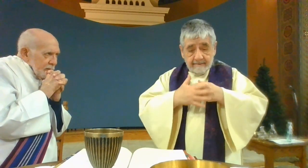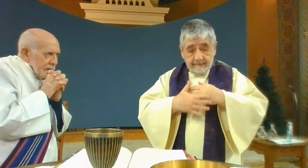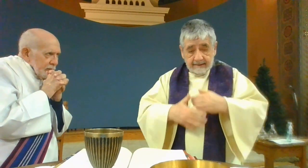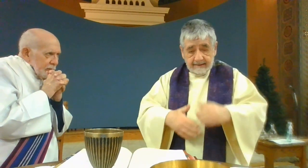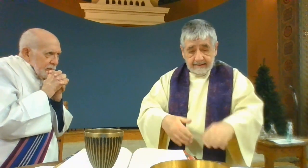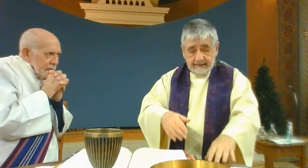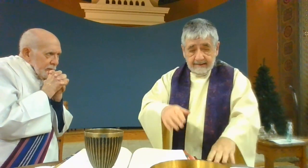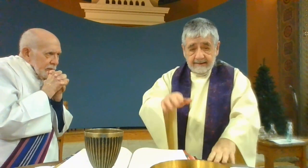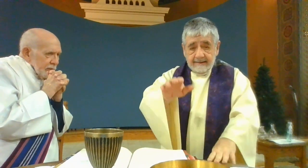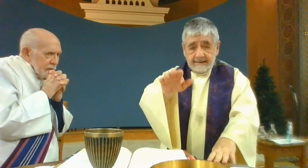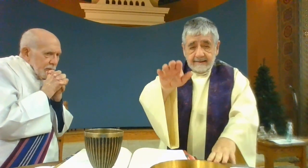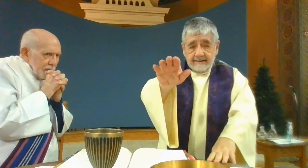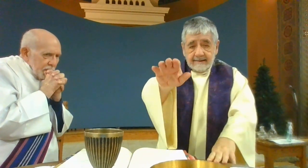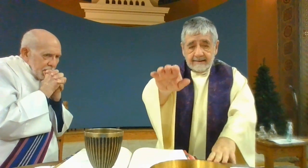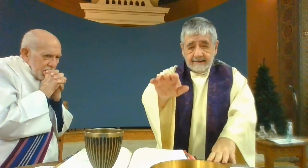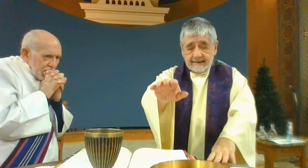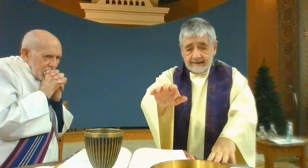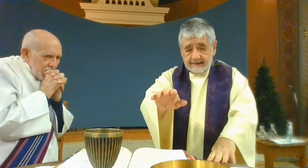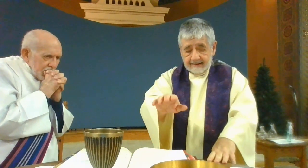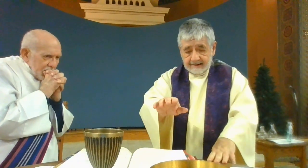blood of our Lord Jesus Christ.